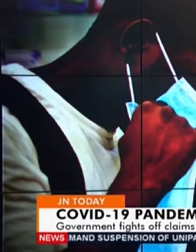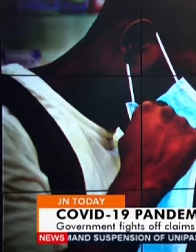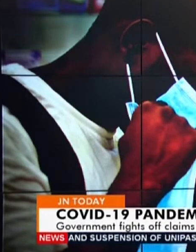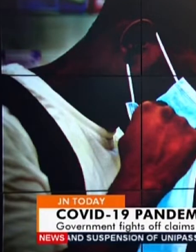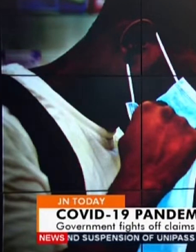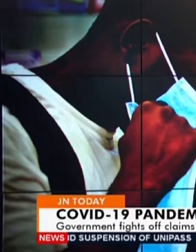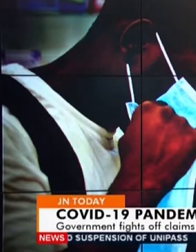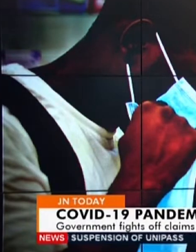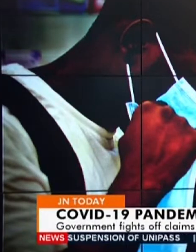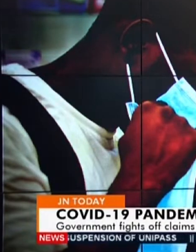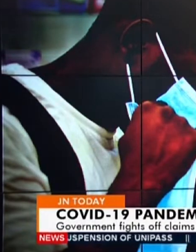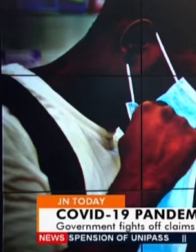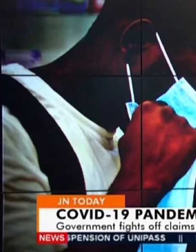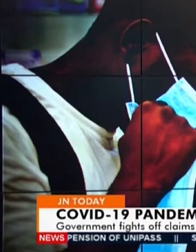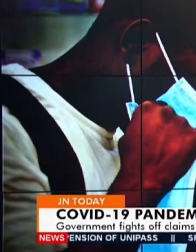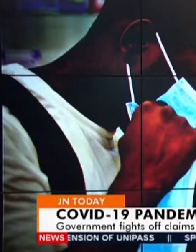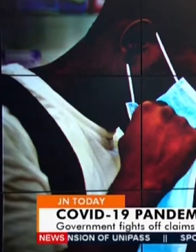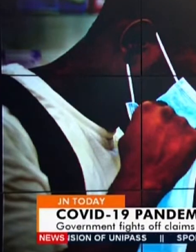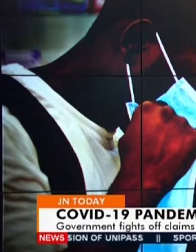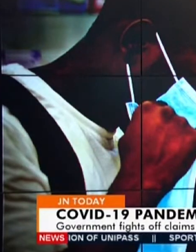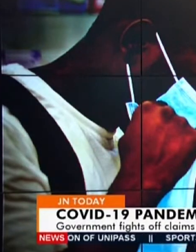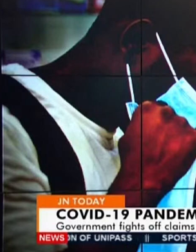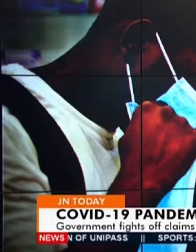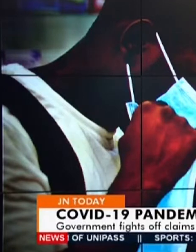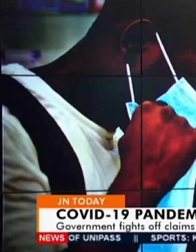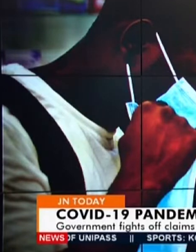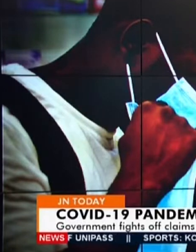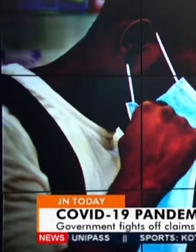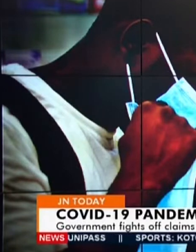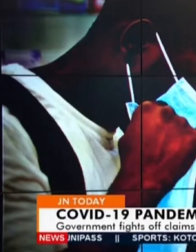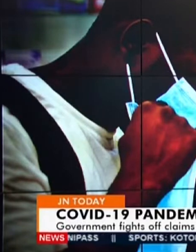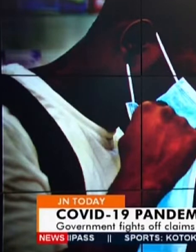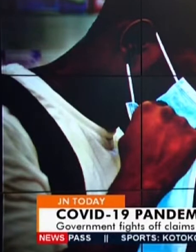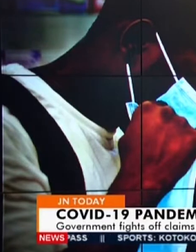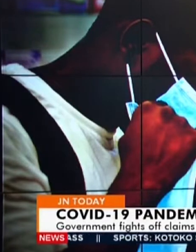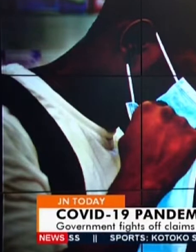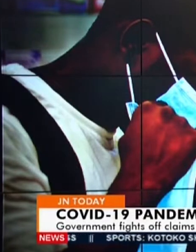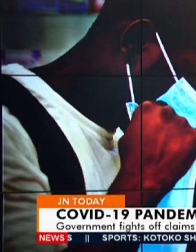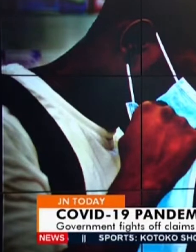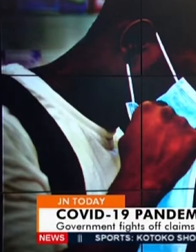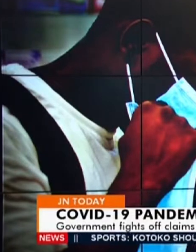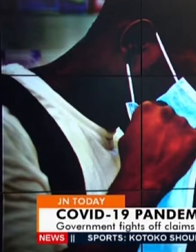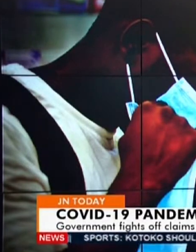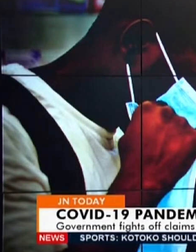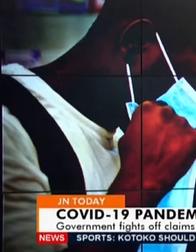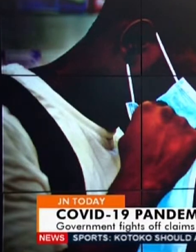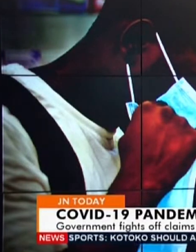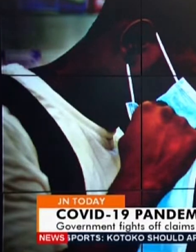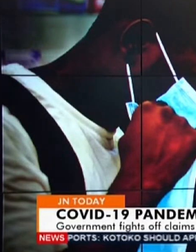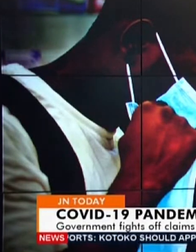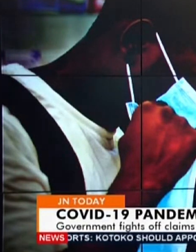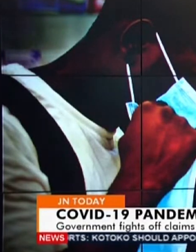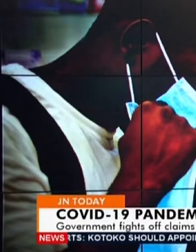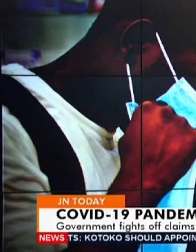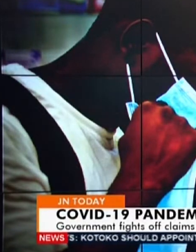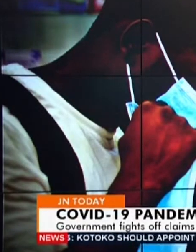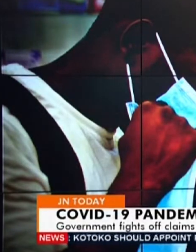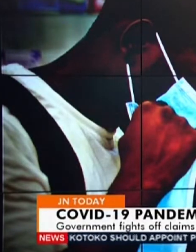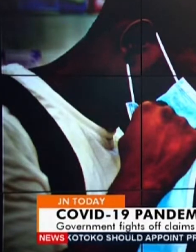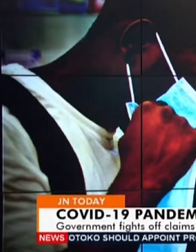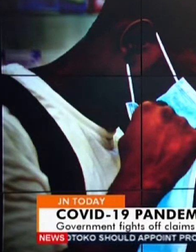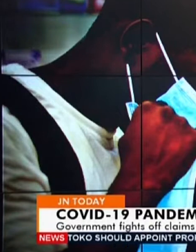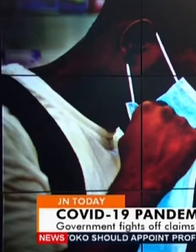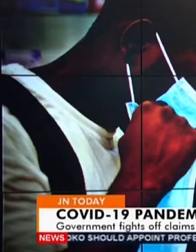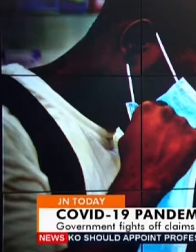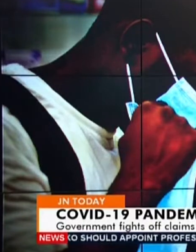is under control. Deputy Information Minister Pius Enam Hajide says government's approach has so far been effective and